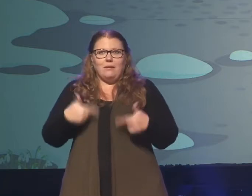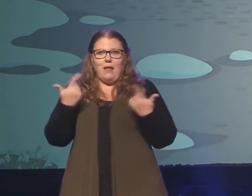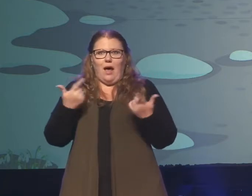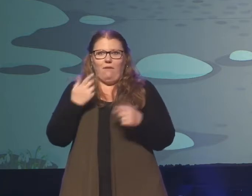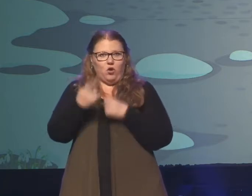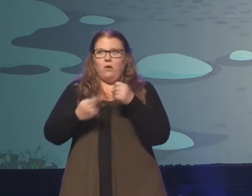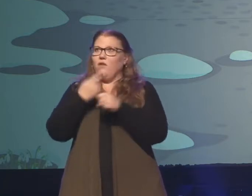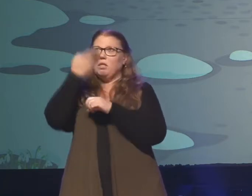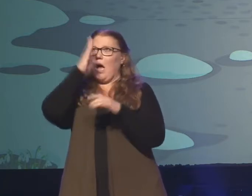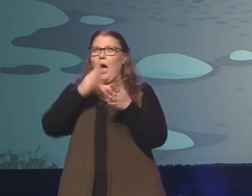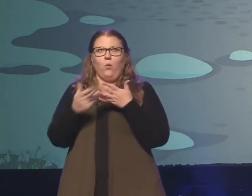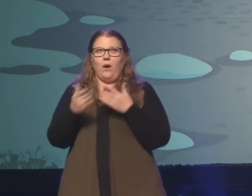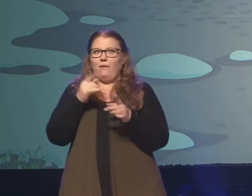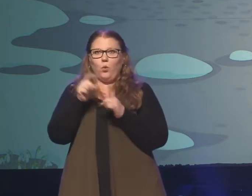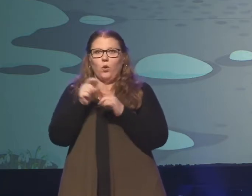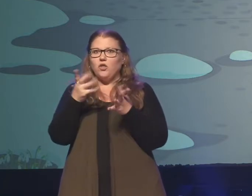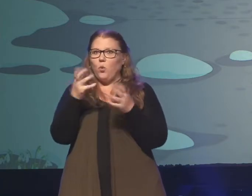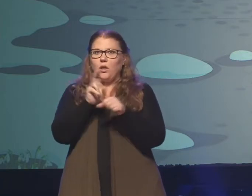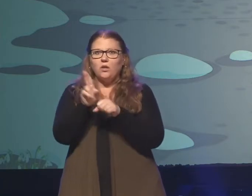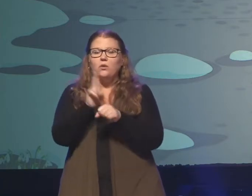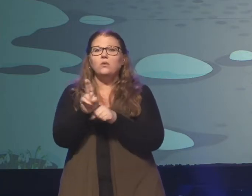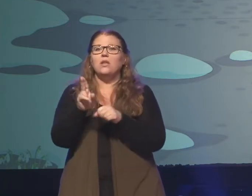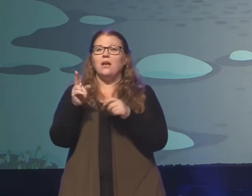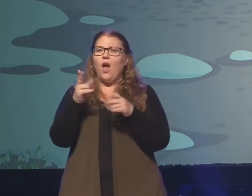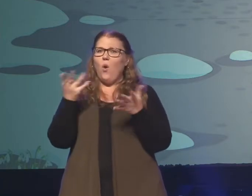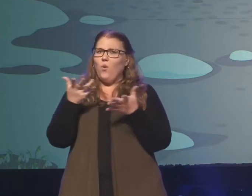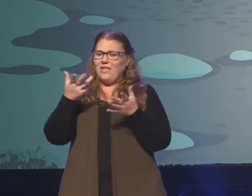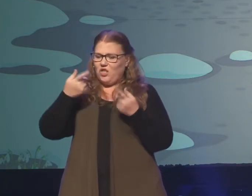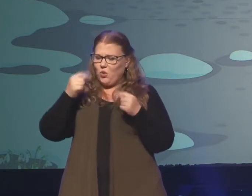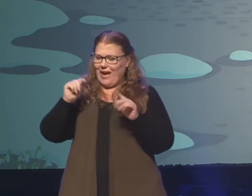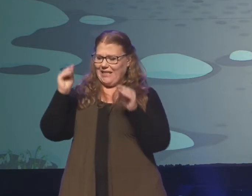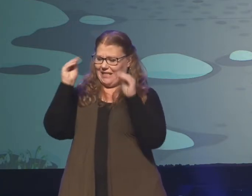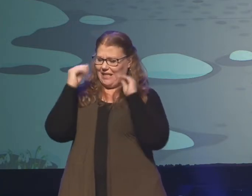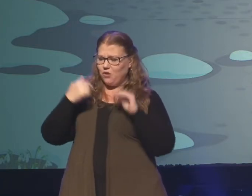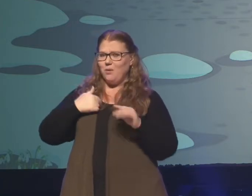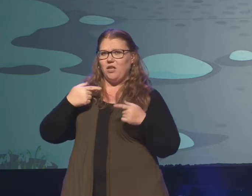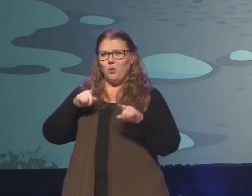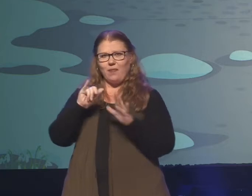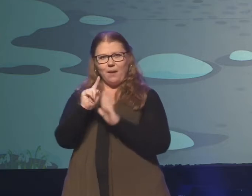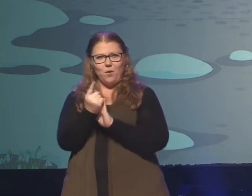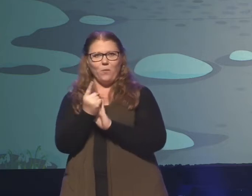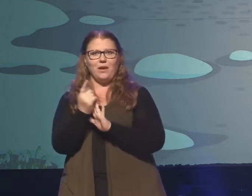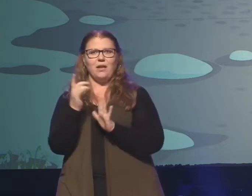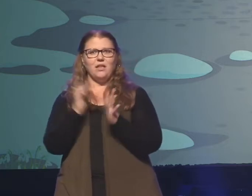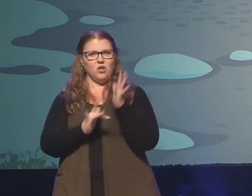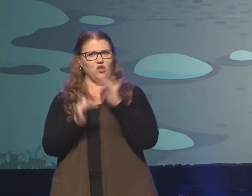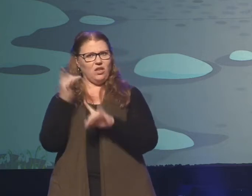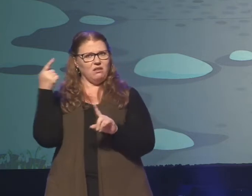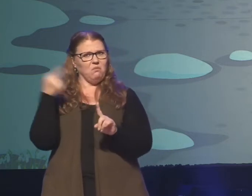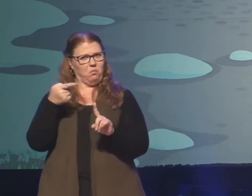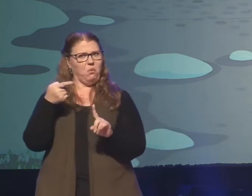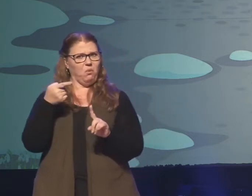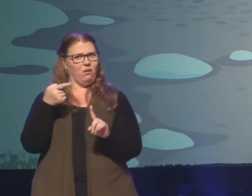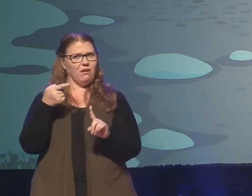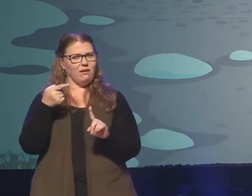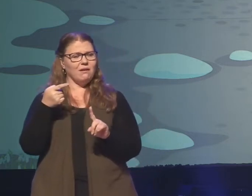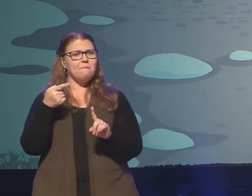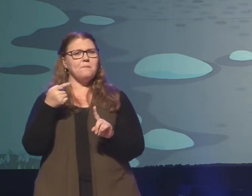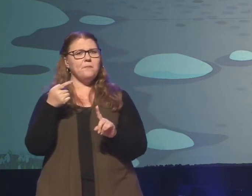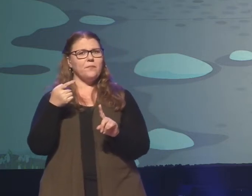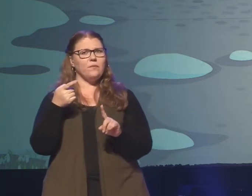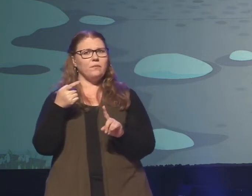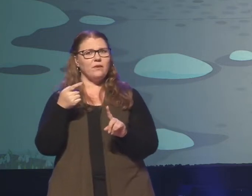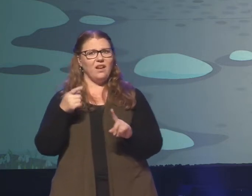universe, God, whatever words you choose to use, trying to teach me in this moment? And so that's what Jesus is doing here.